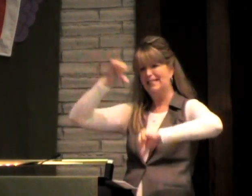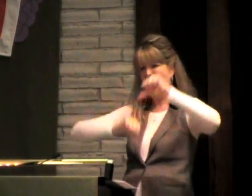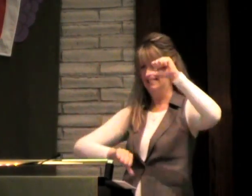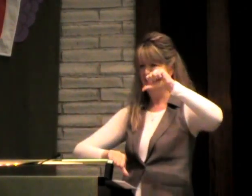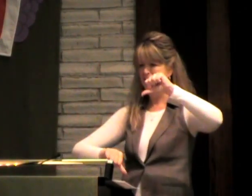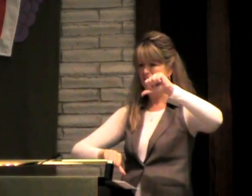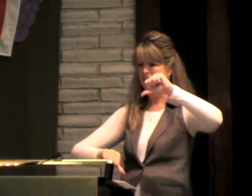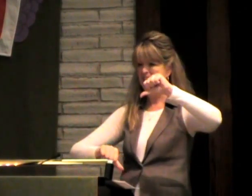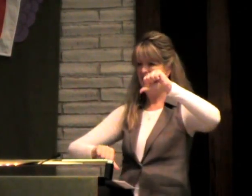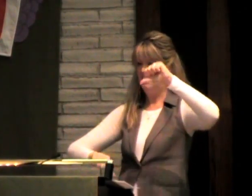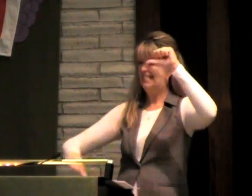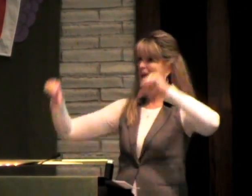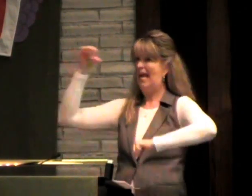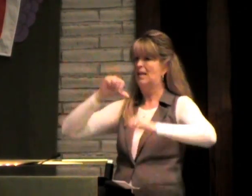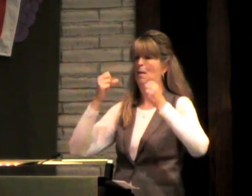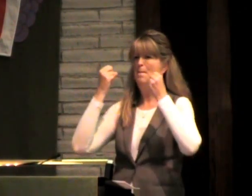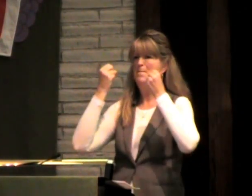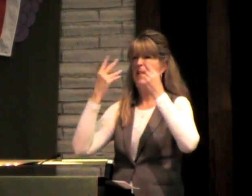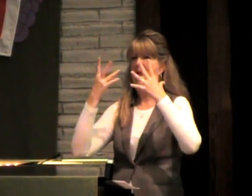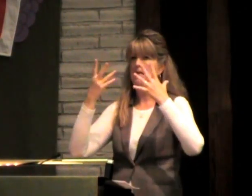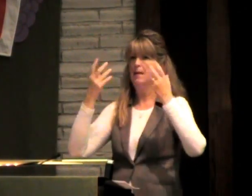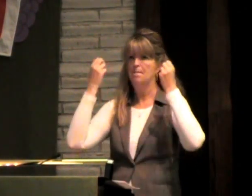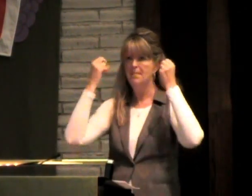You know, if you check with scientists,